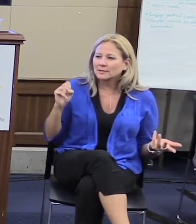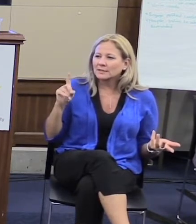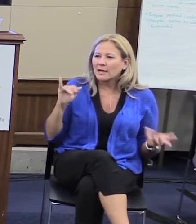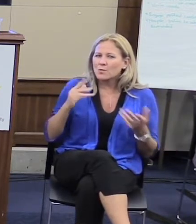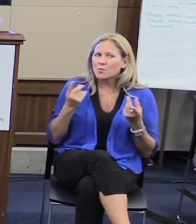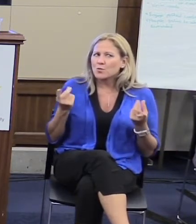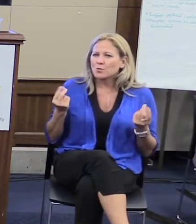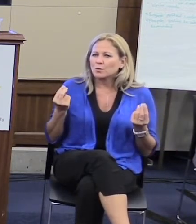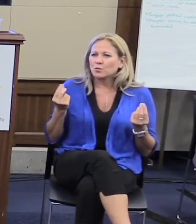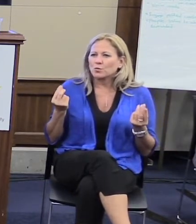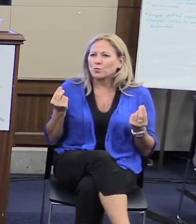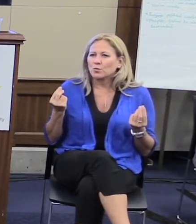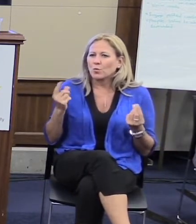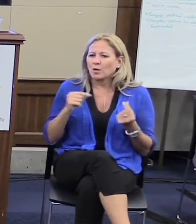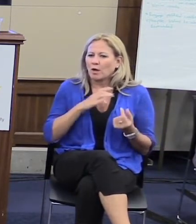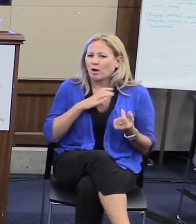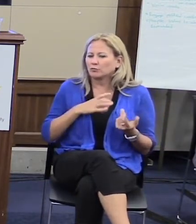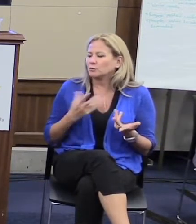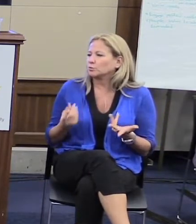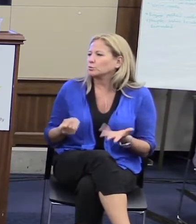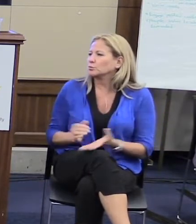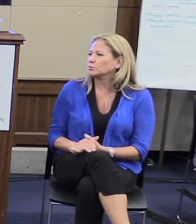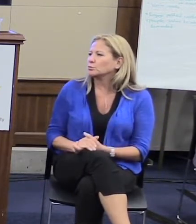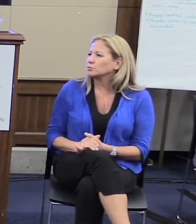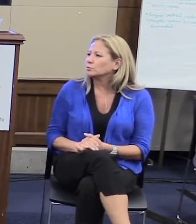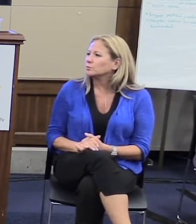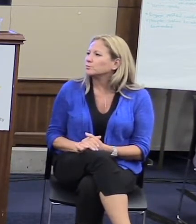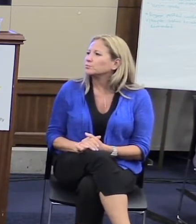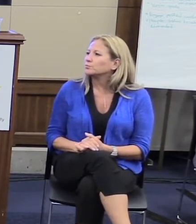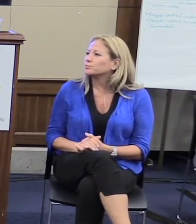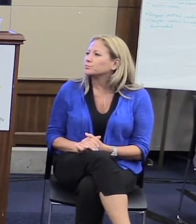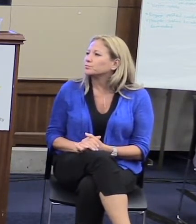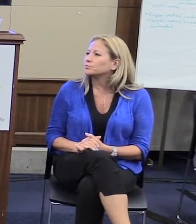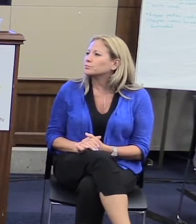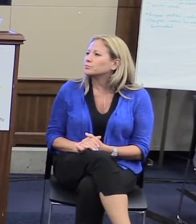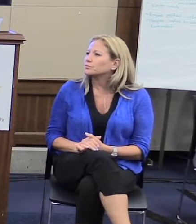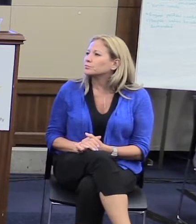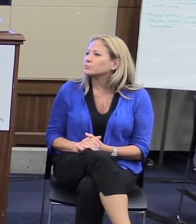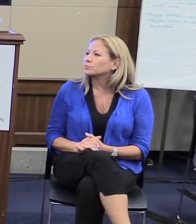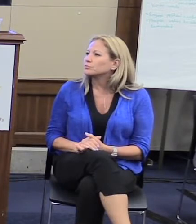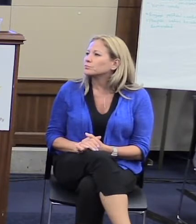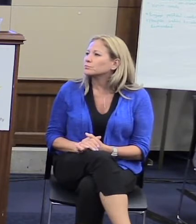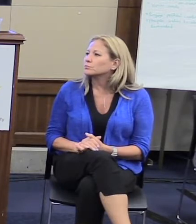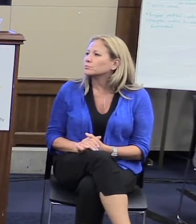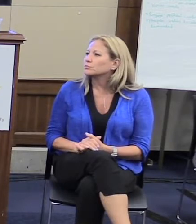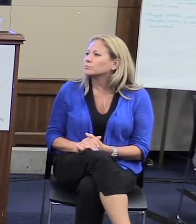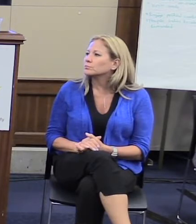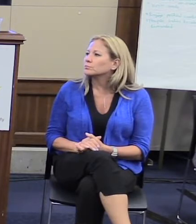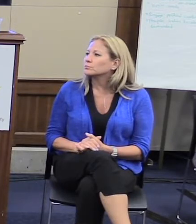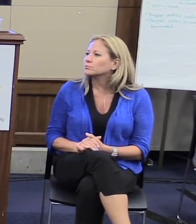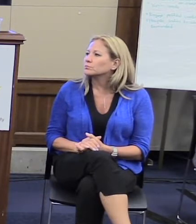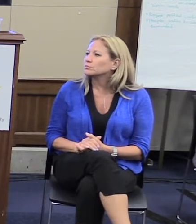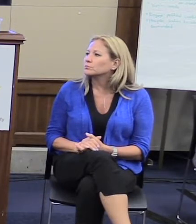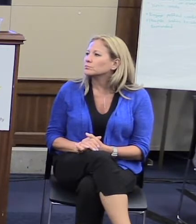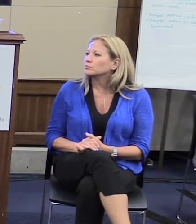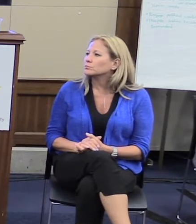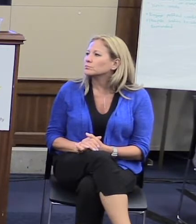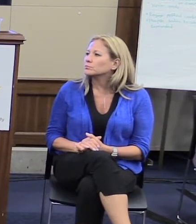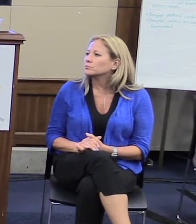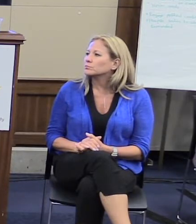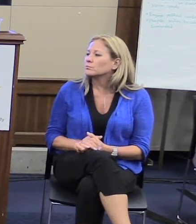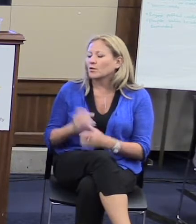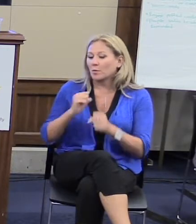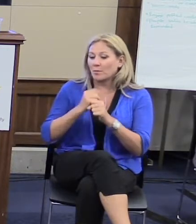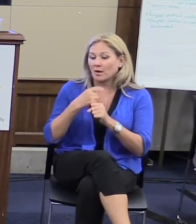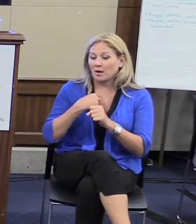So what can Congress do in an event like that to make us over 50